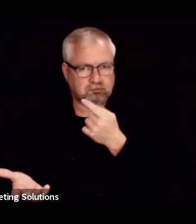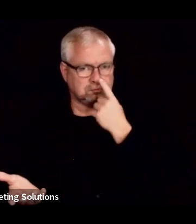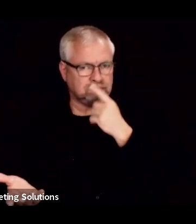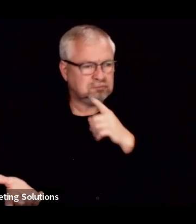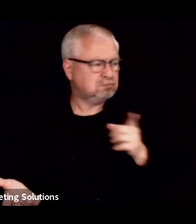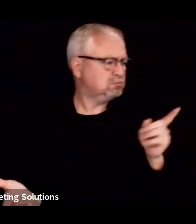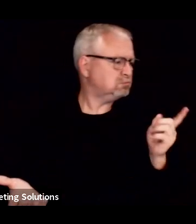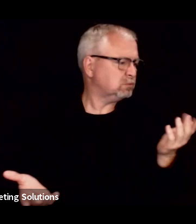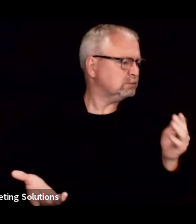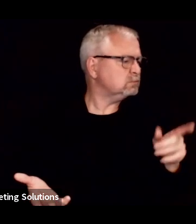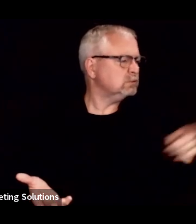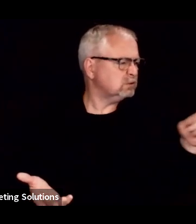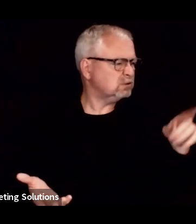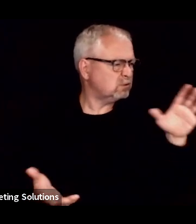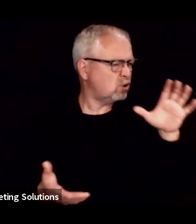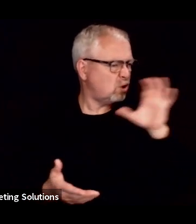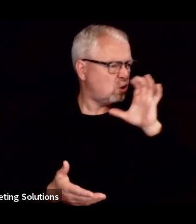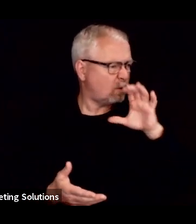drive-through or not.